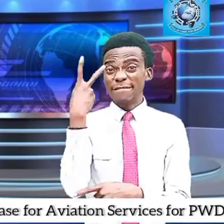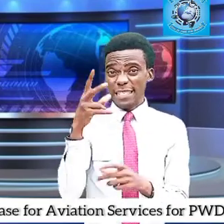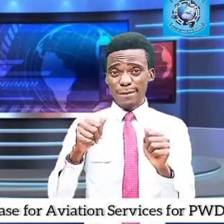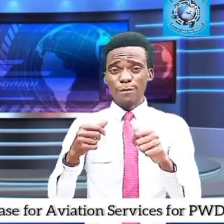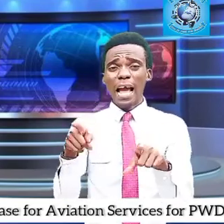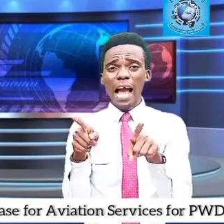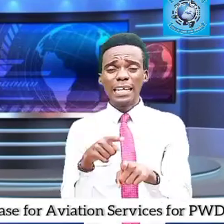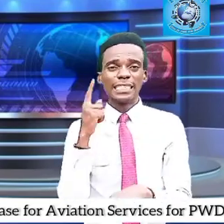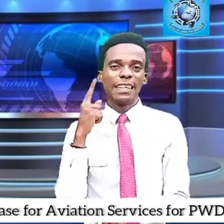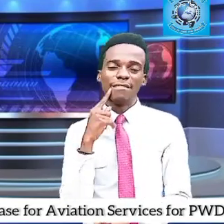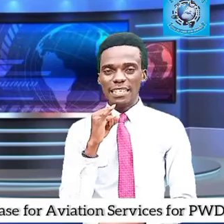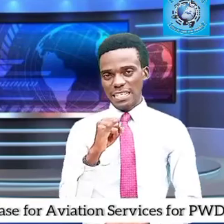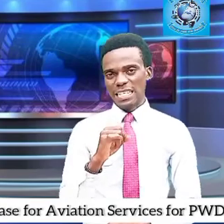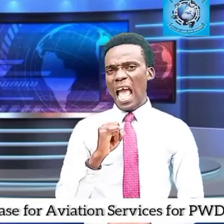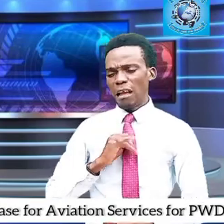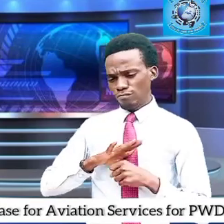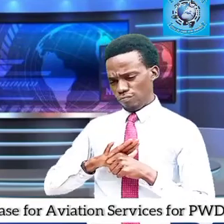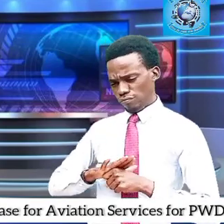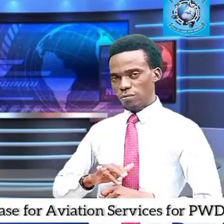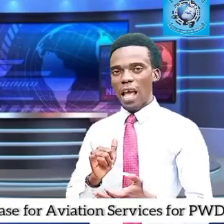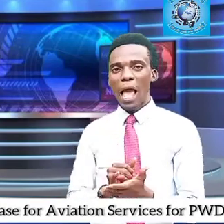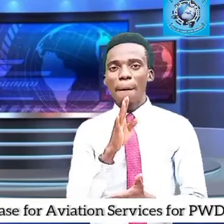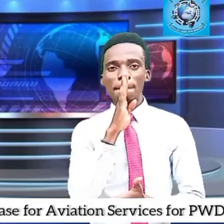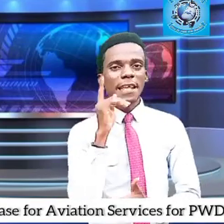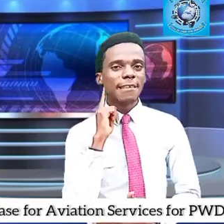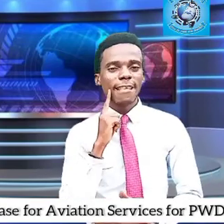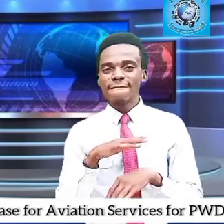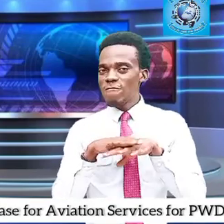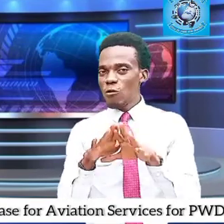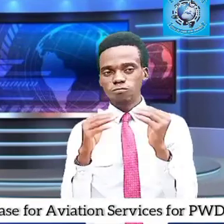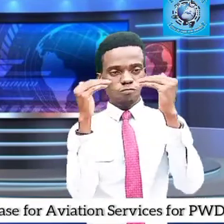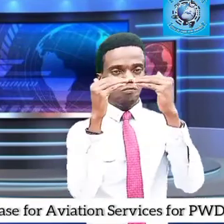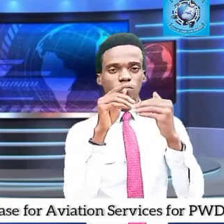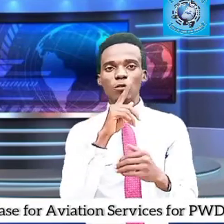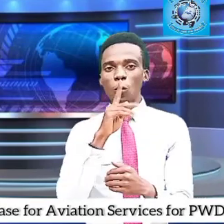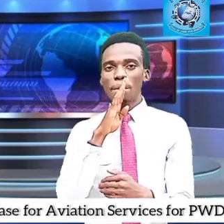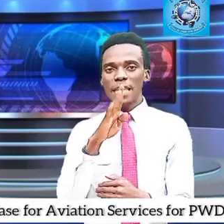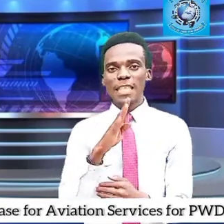I stressed that being deaf doesn't equate to being unable to speak.